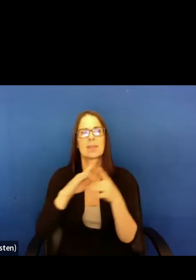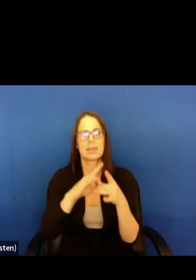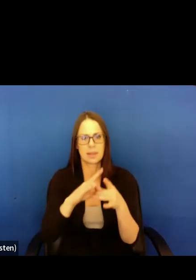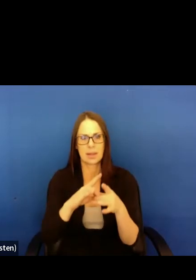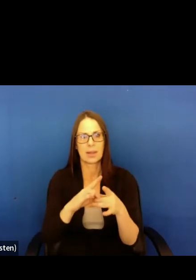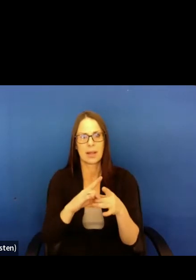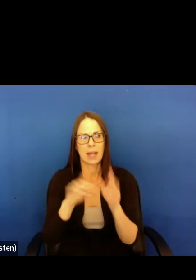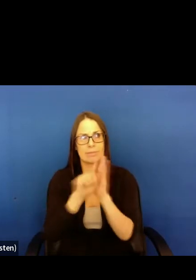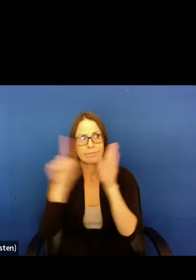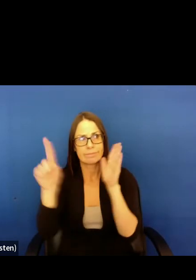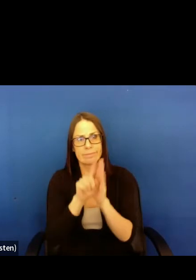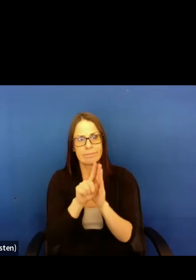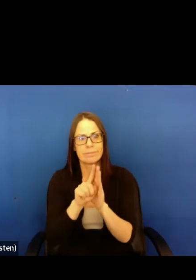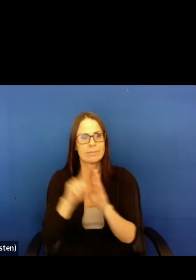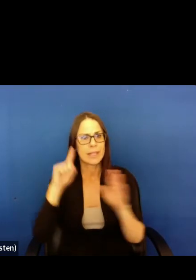acceptable.